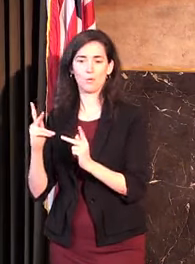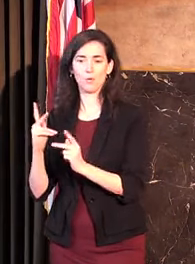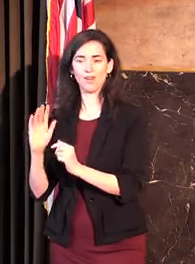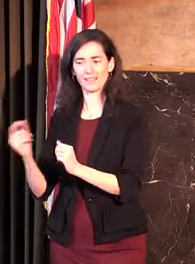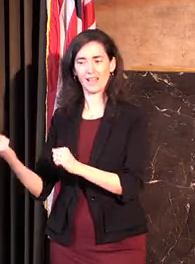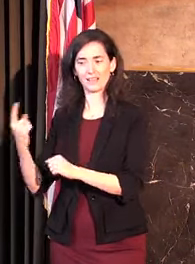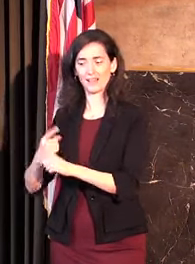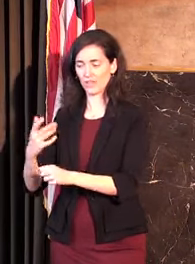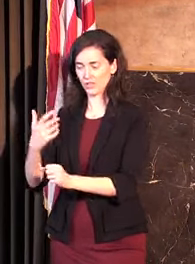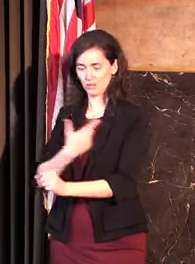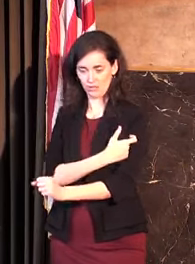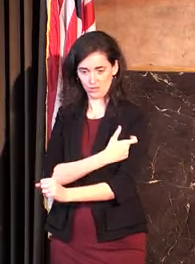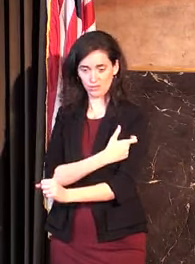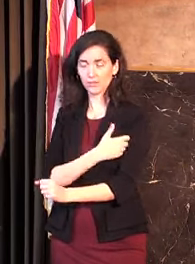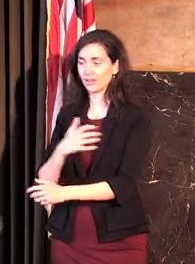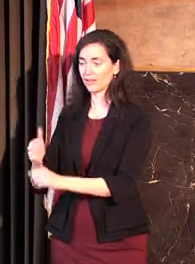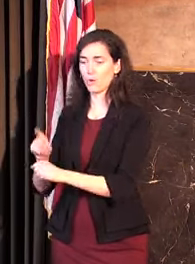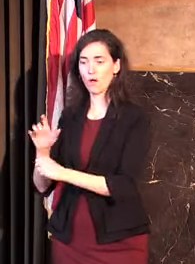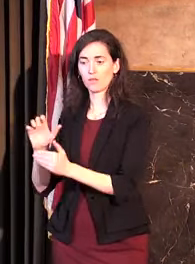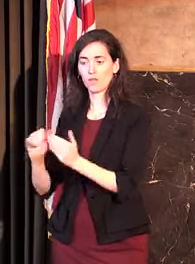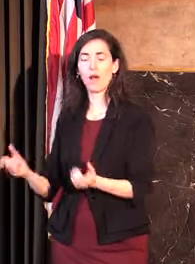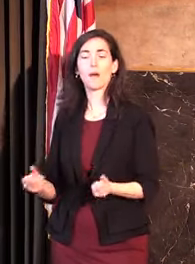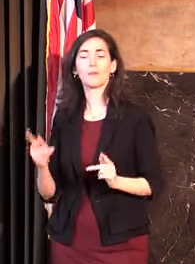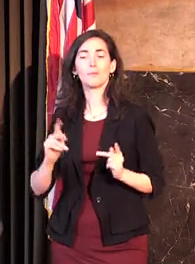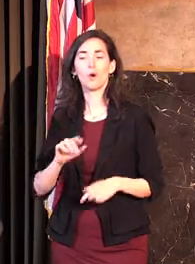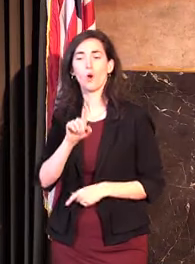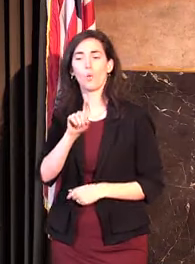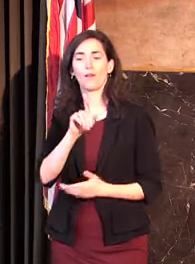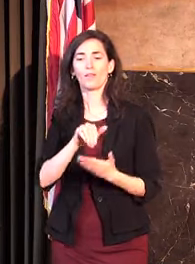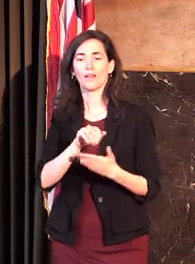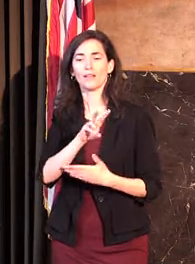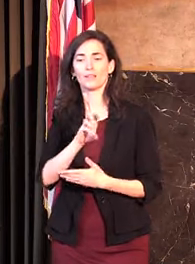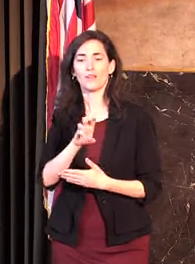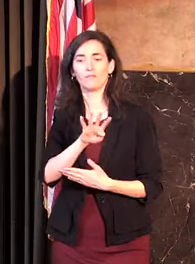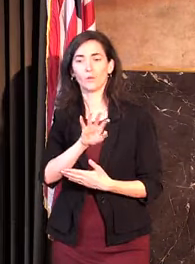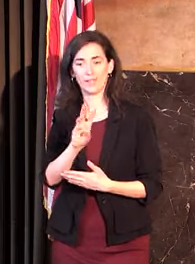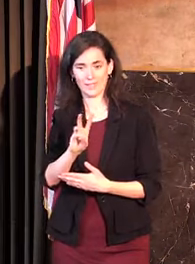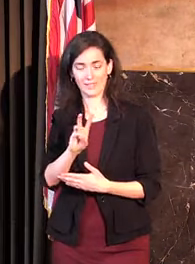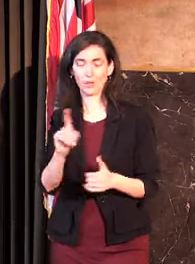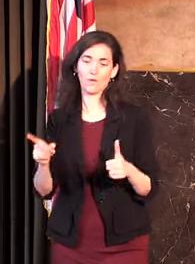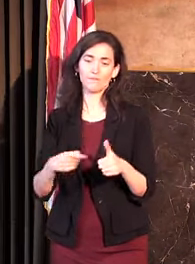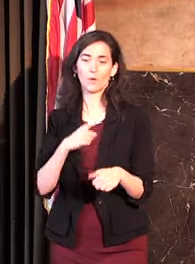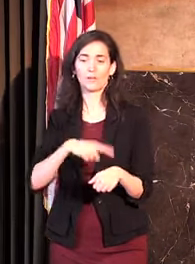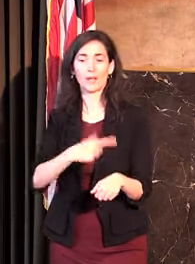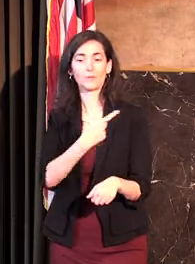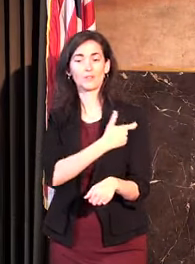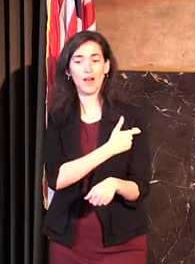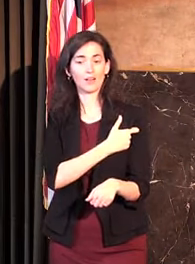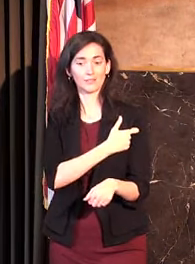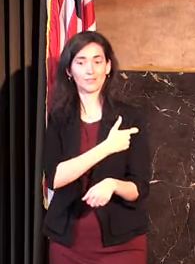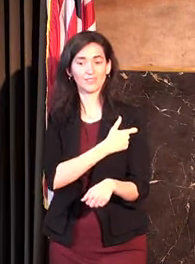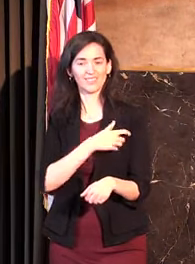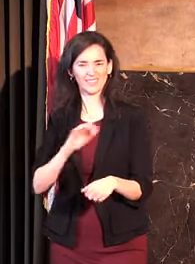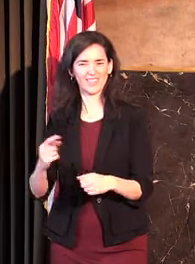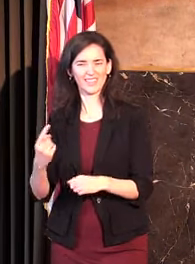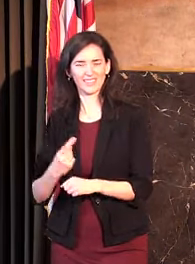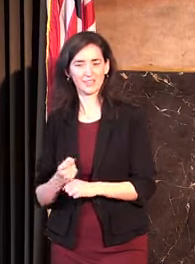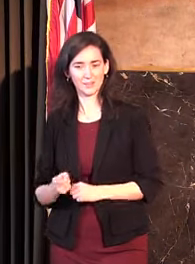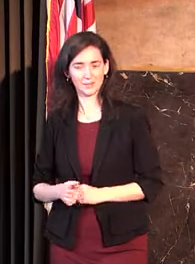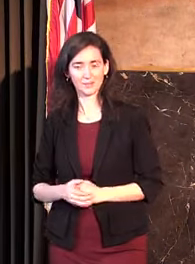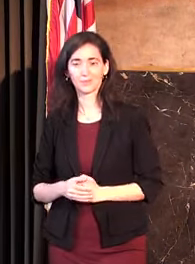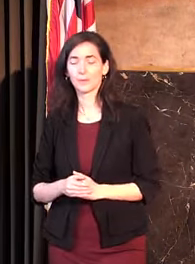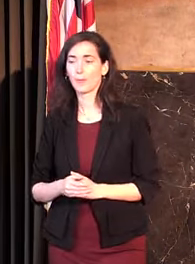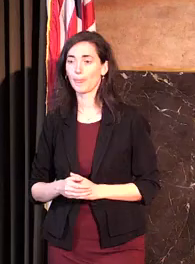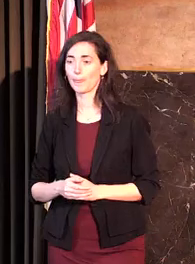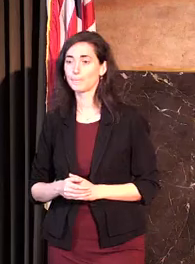began, with 1,646 people getting their first shot in a single day. We have seen